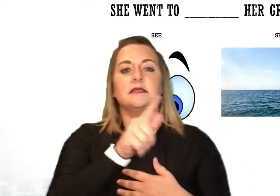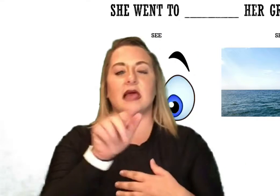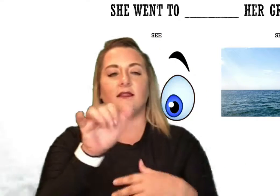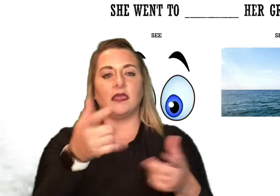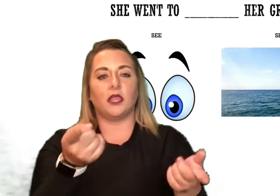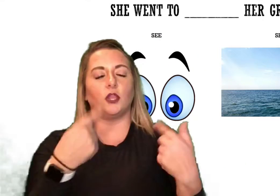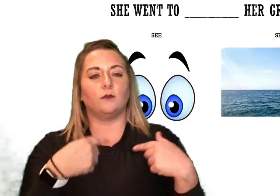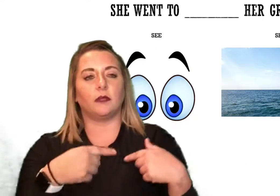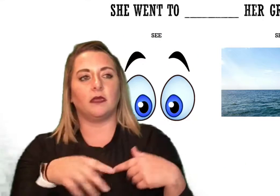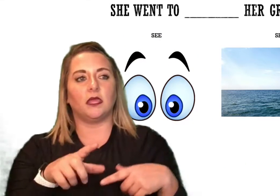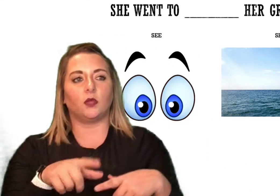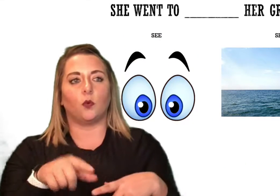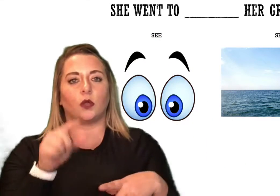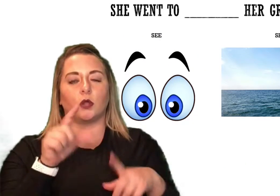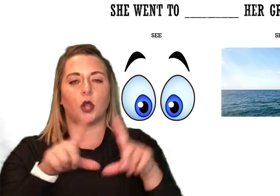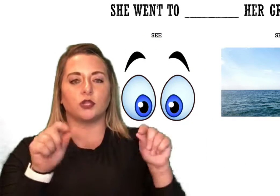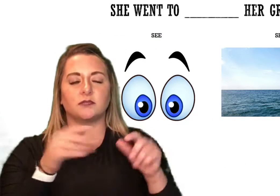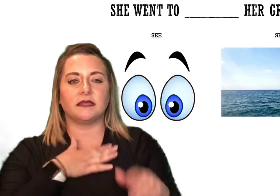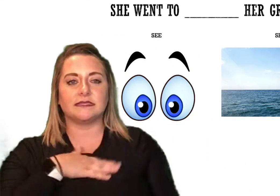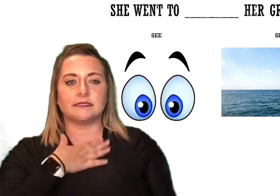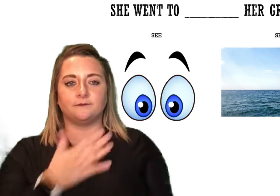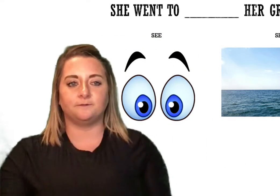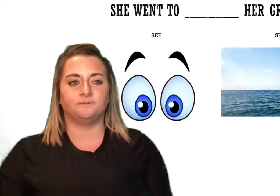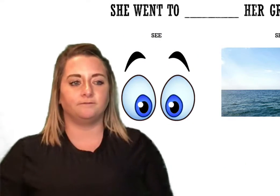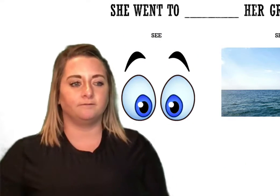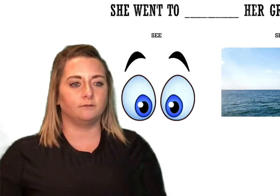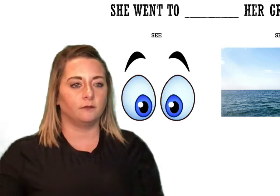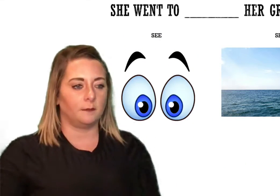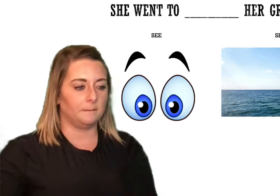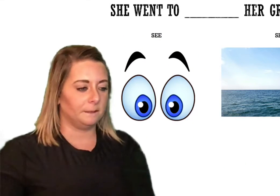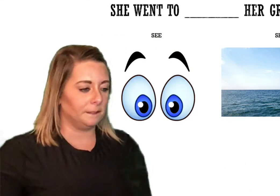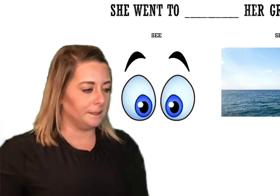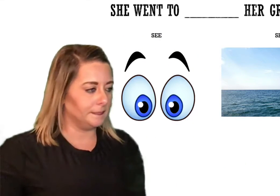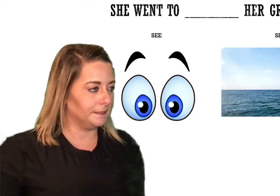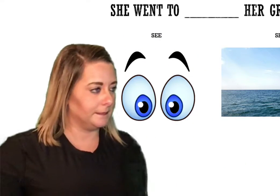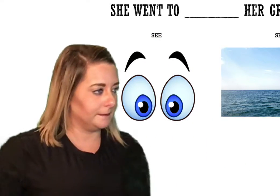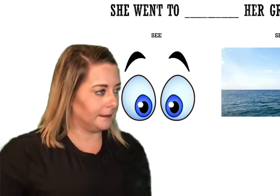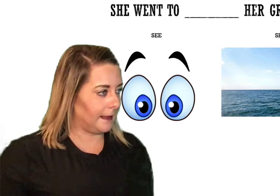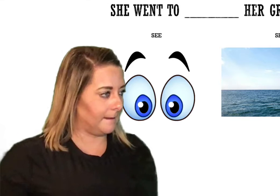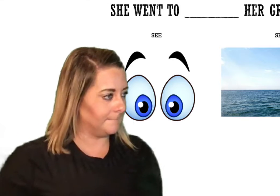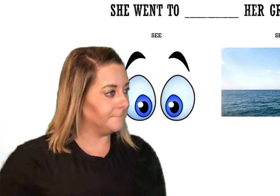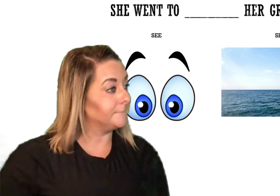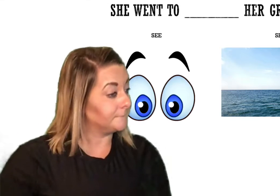okay? Sally, can you bring me your cards, please?